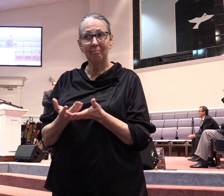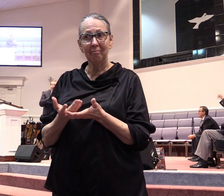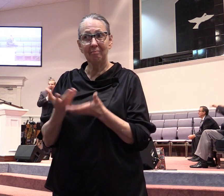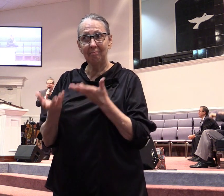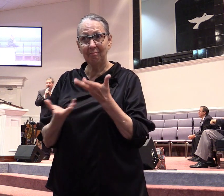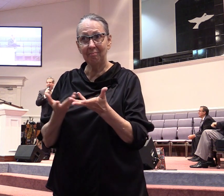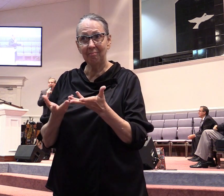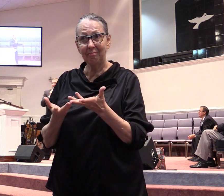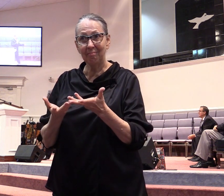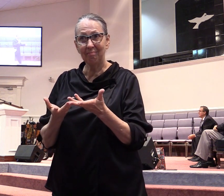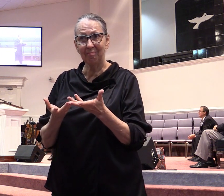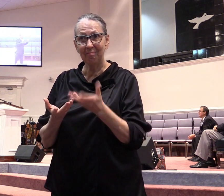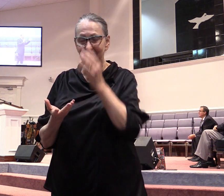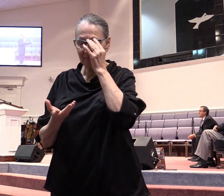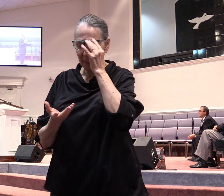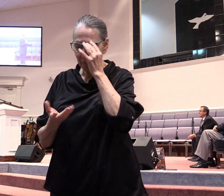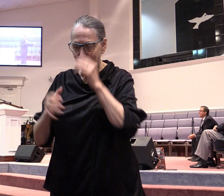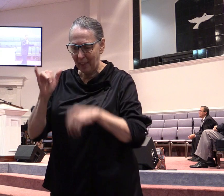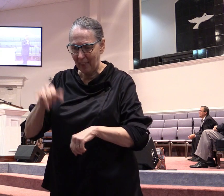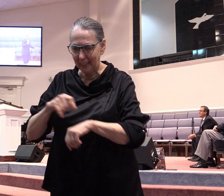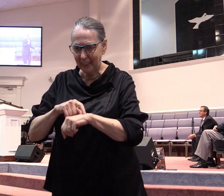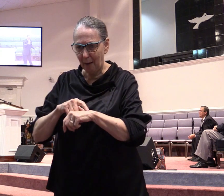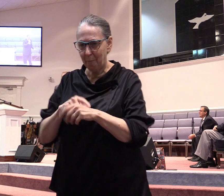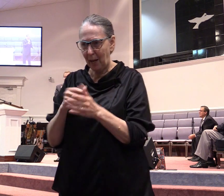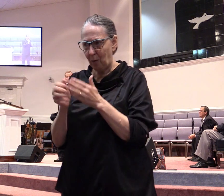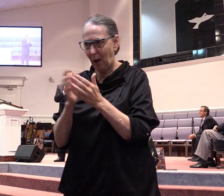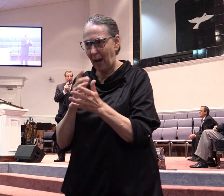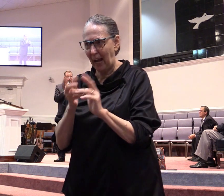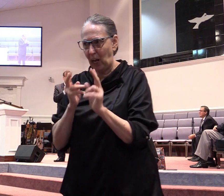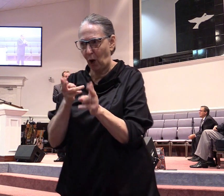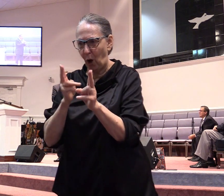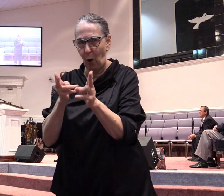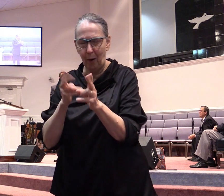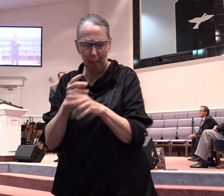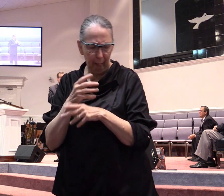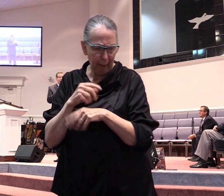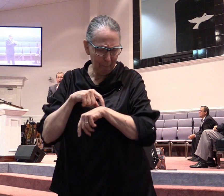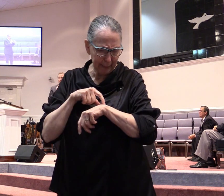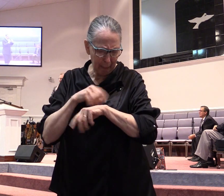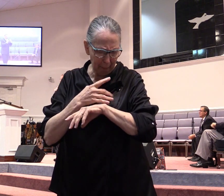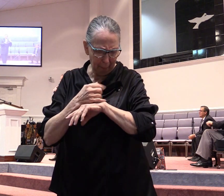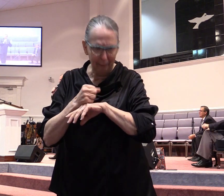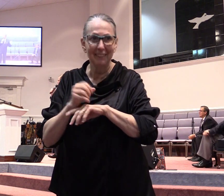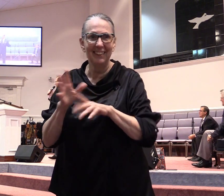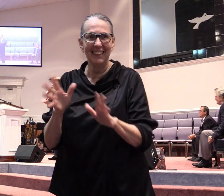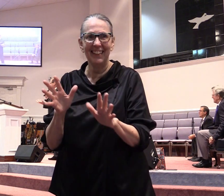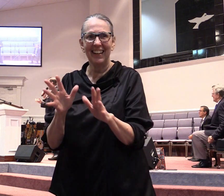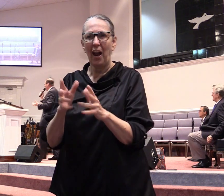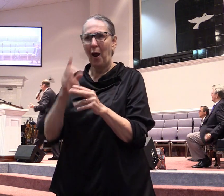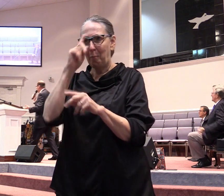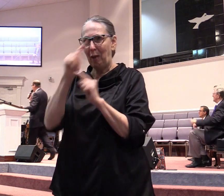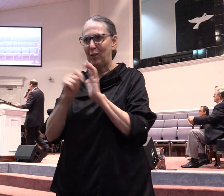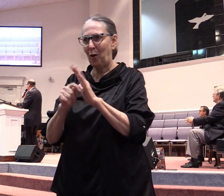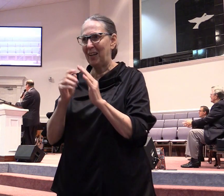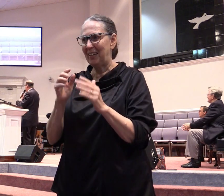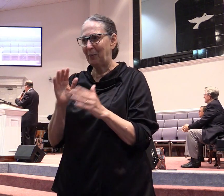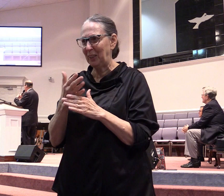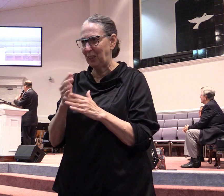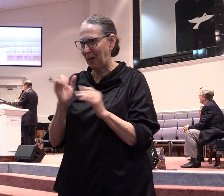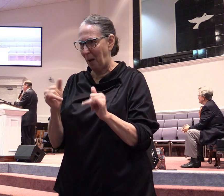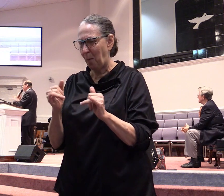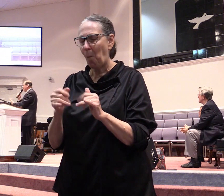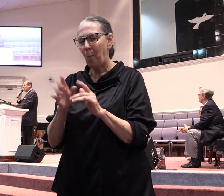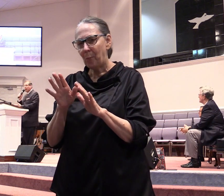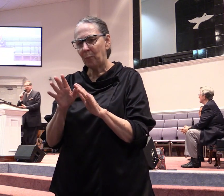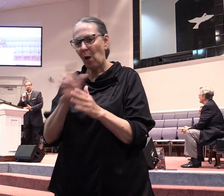minutes. I got time to get into all this right quick. I got to try to make this very brief because I want to hear what Brother Tony's got to say. And